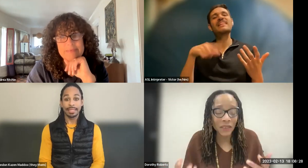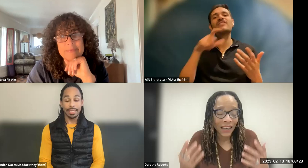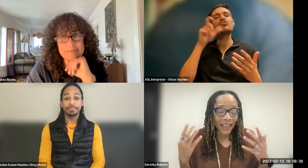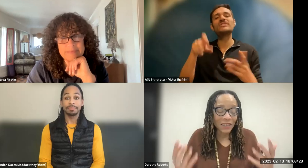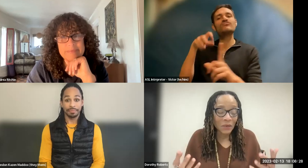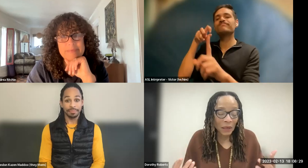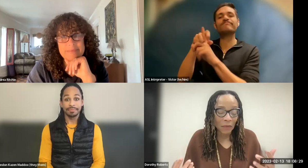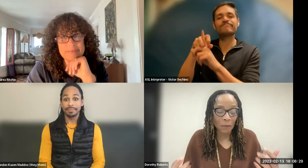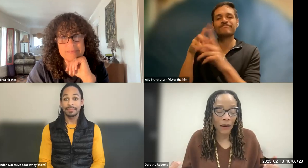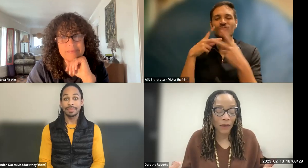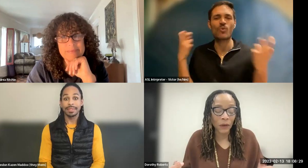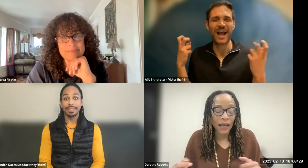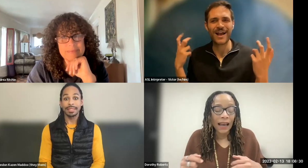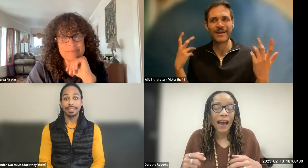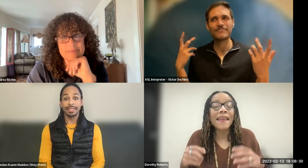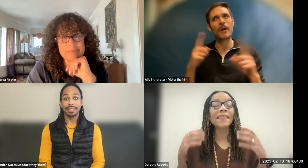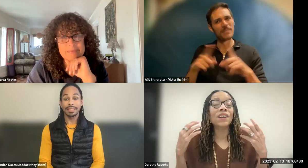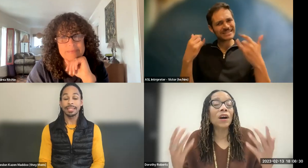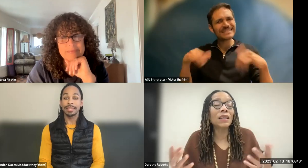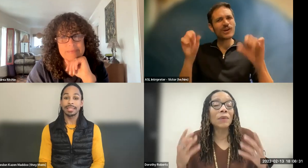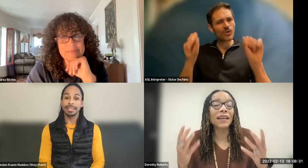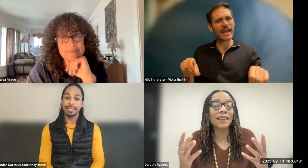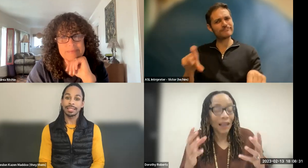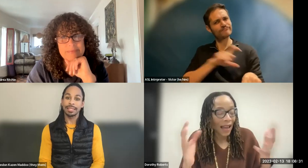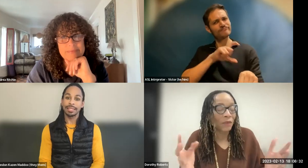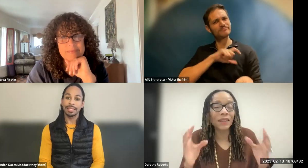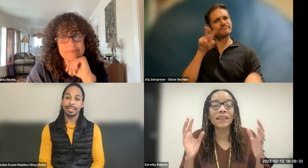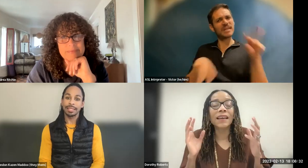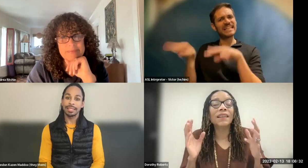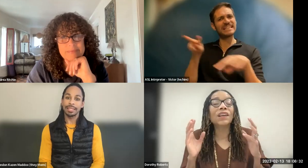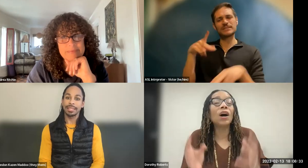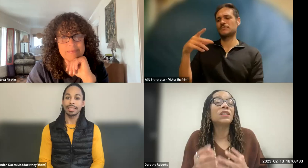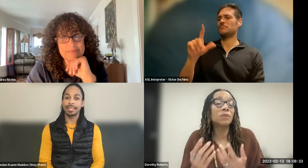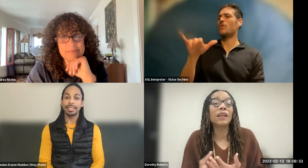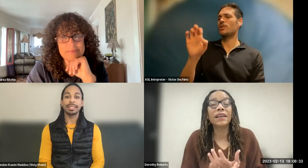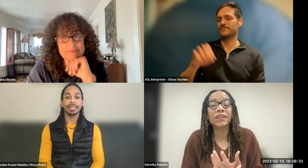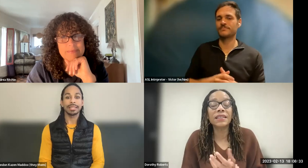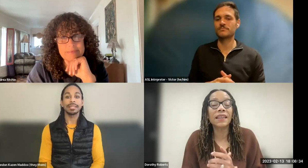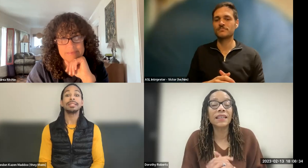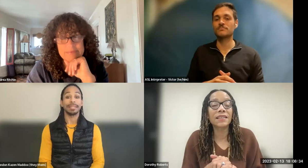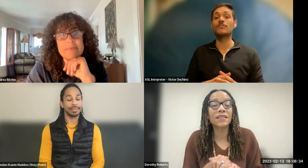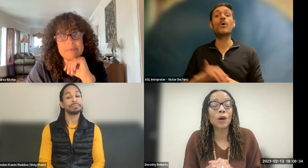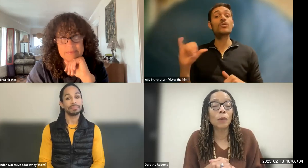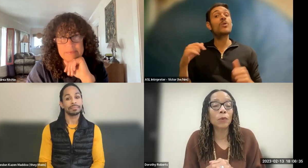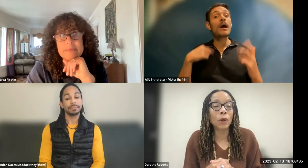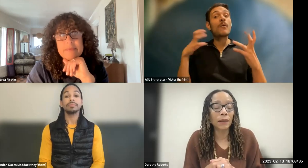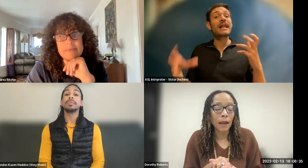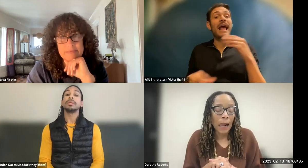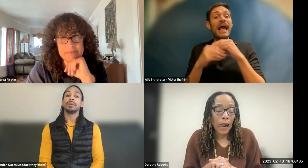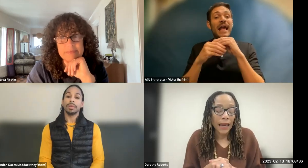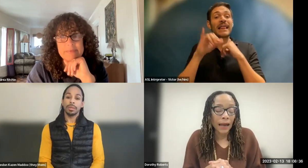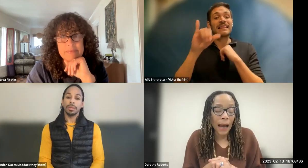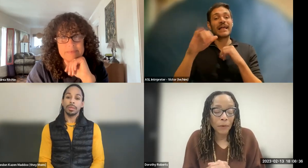It's extremely powerful. And the cars, I want to end with the carceral logic, because I think this is so